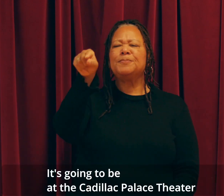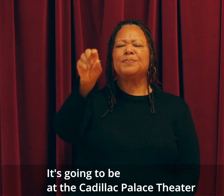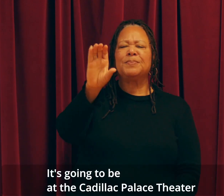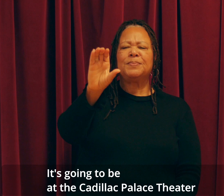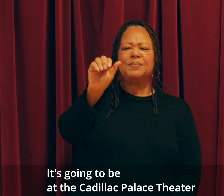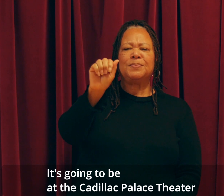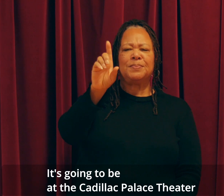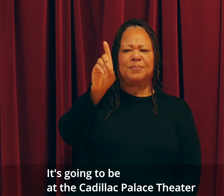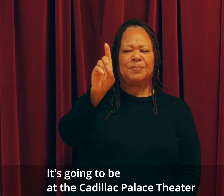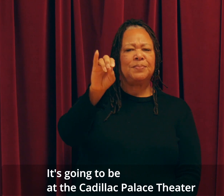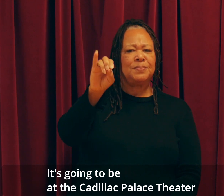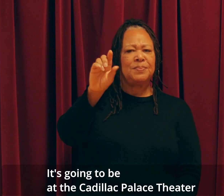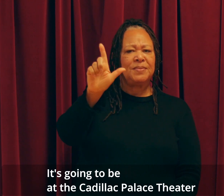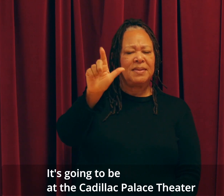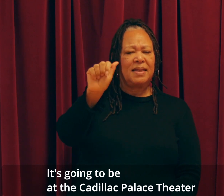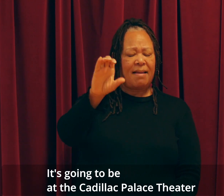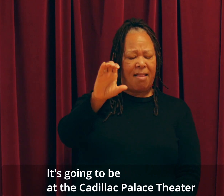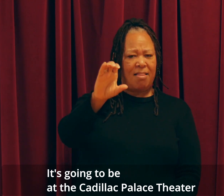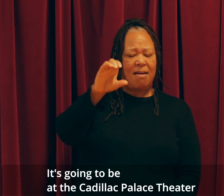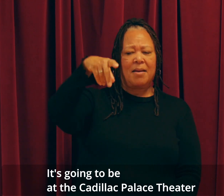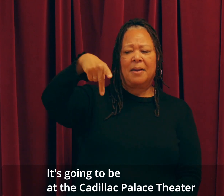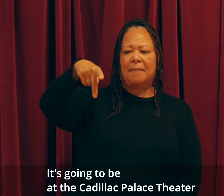It's going to be at the Cadillac Palace Theater,